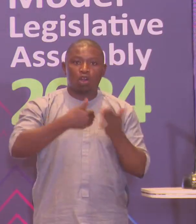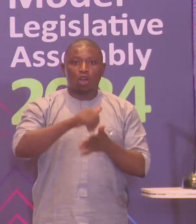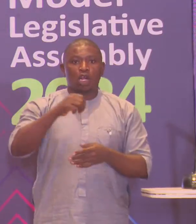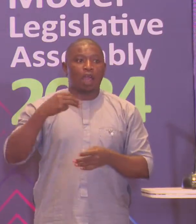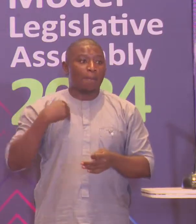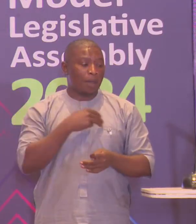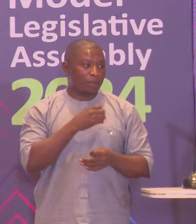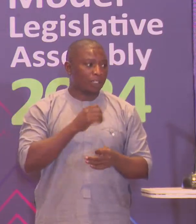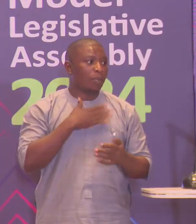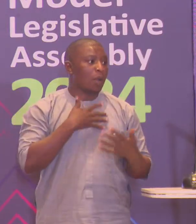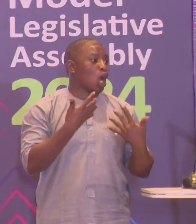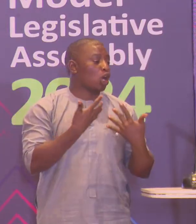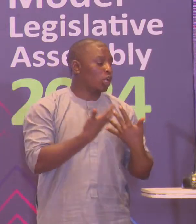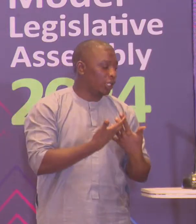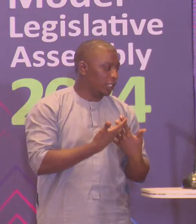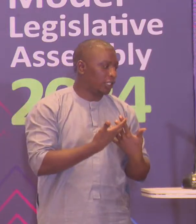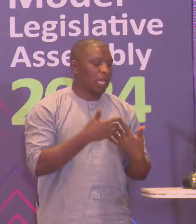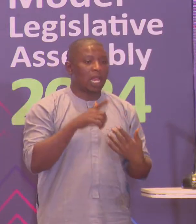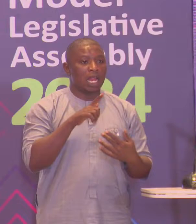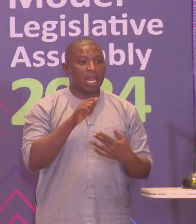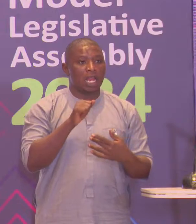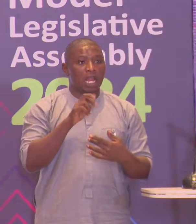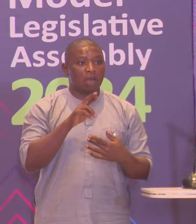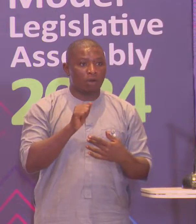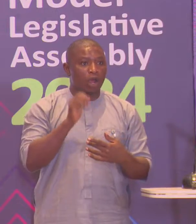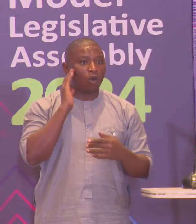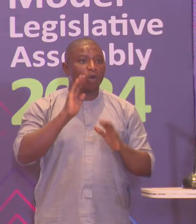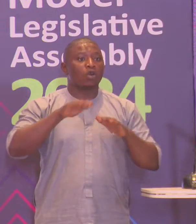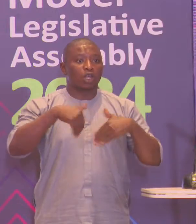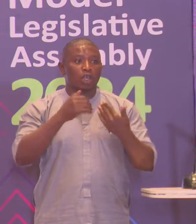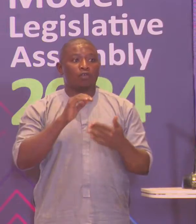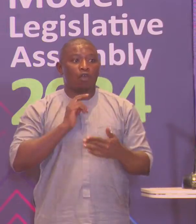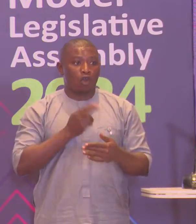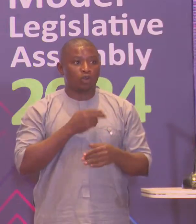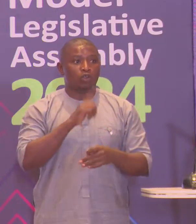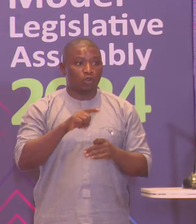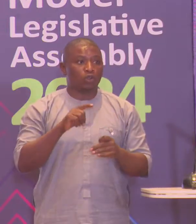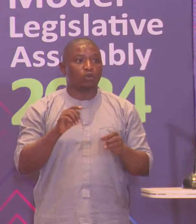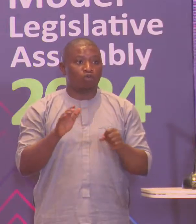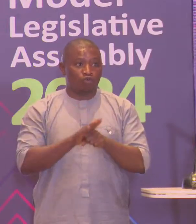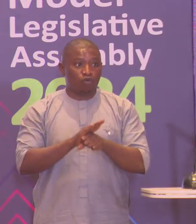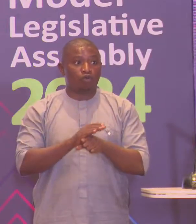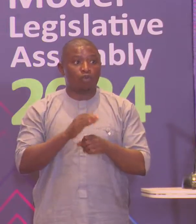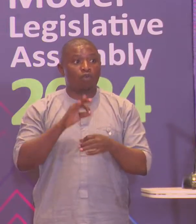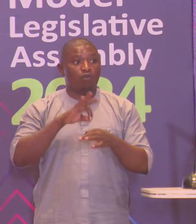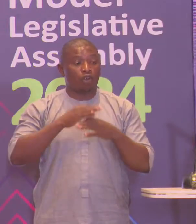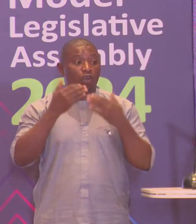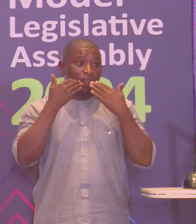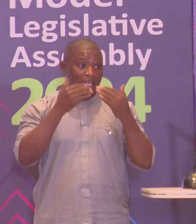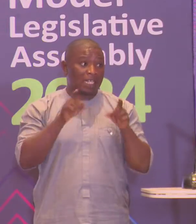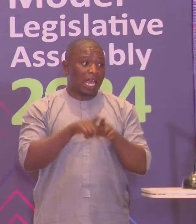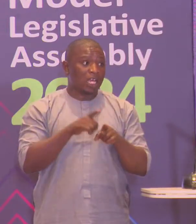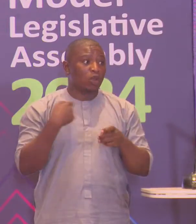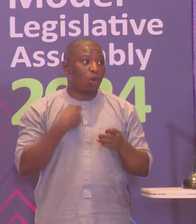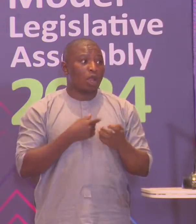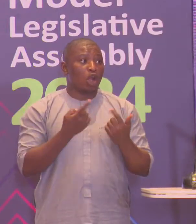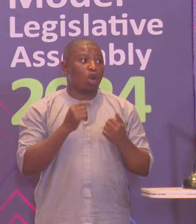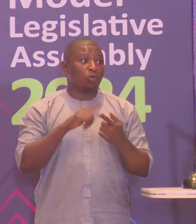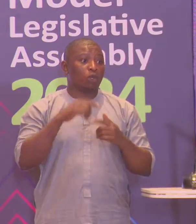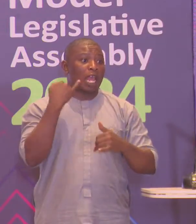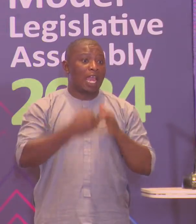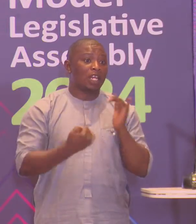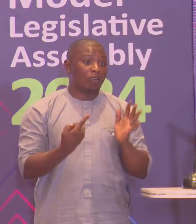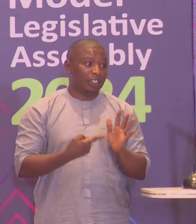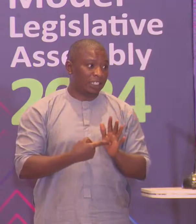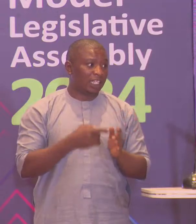my colleague Lara would give us those votes of thanks as we come to the end of this.